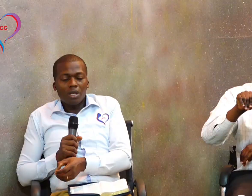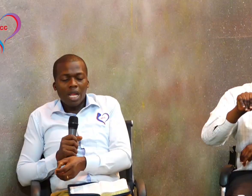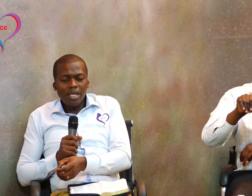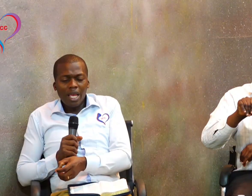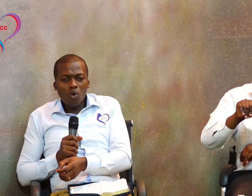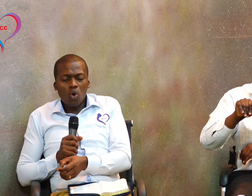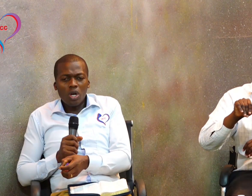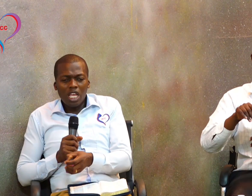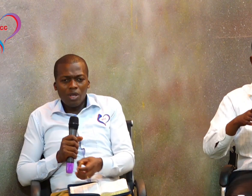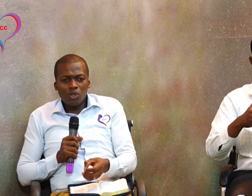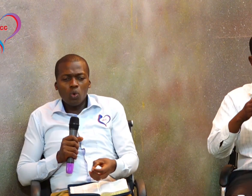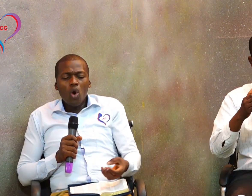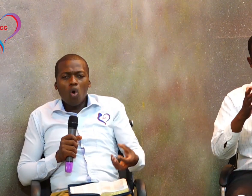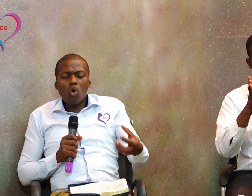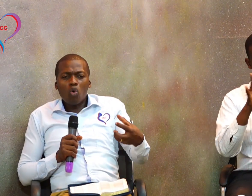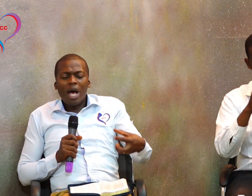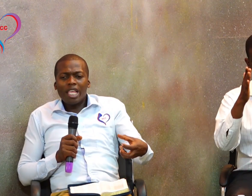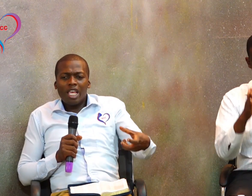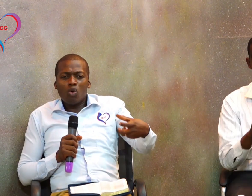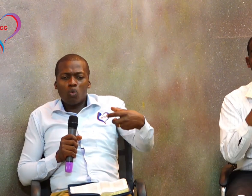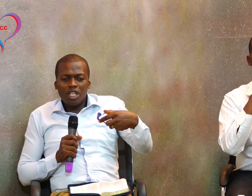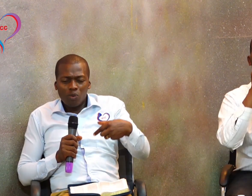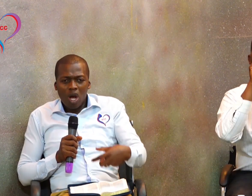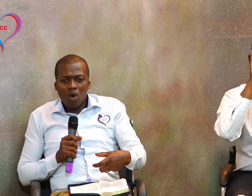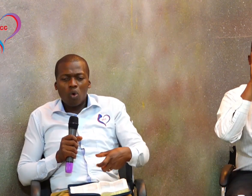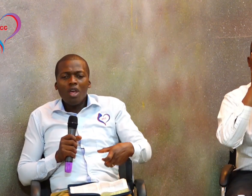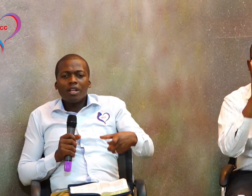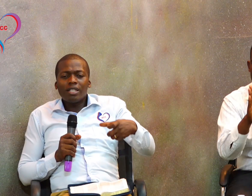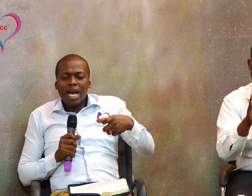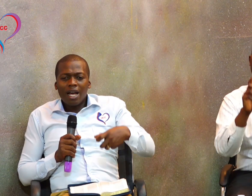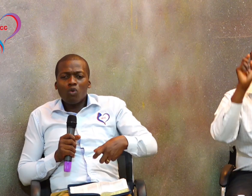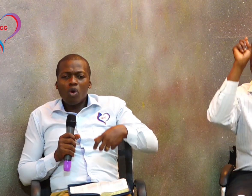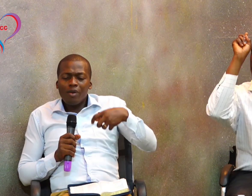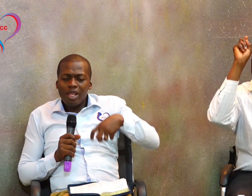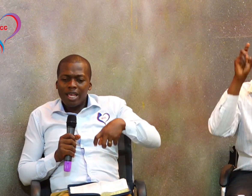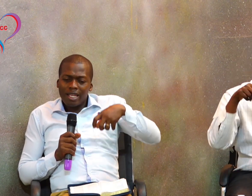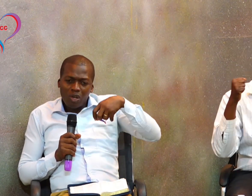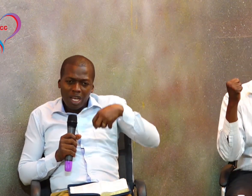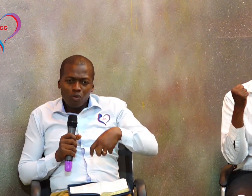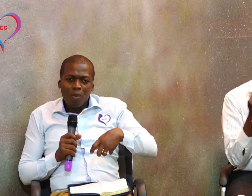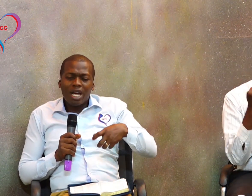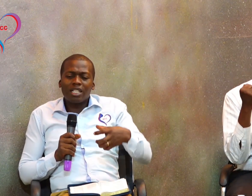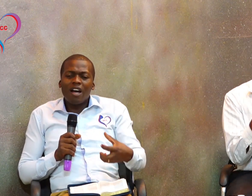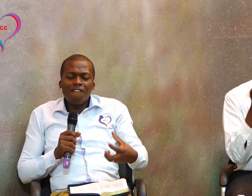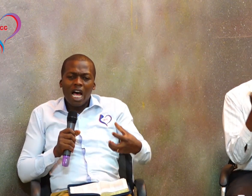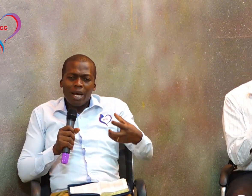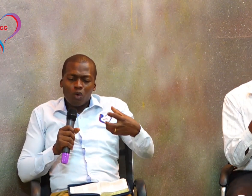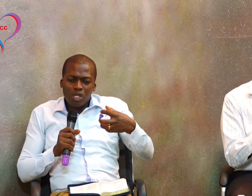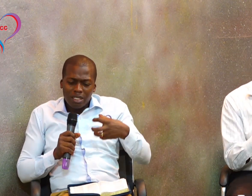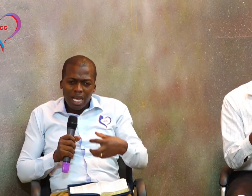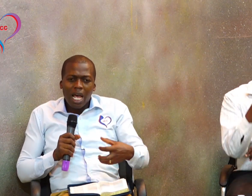holy. Naye ng'okola ebintu olw'okuba yeyo okuyitibwako nga gwe yeyo engeri gye wayitibwamu kati